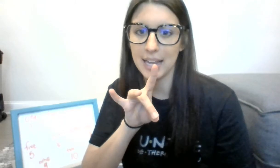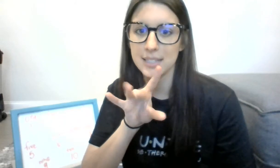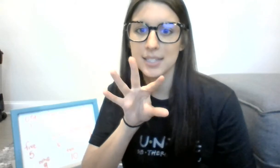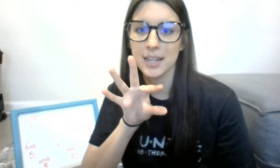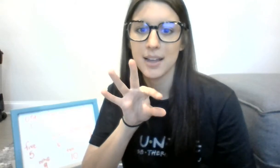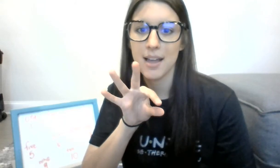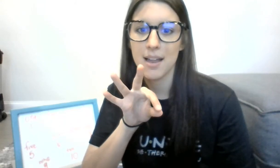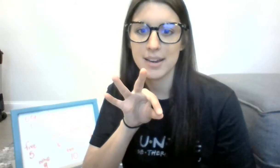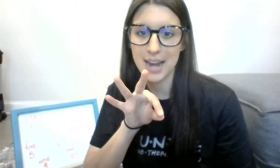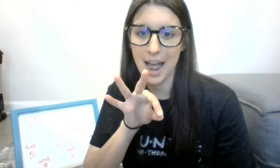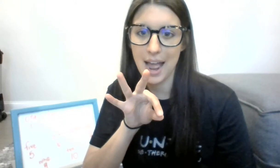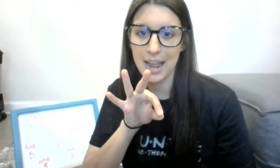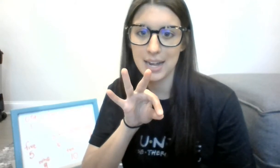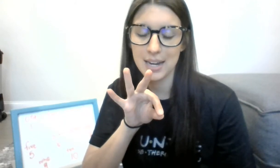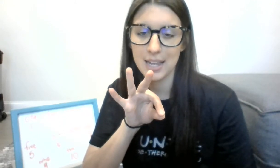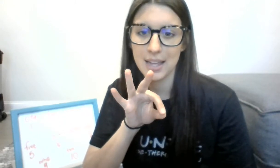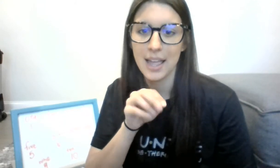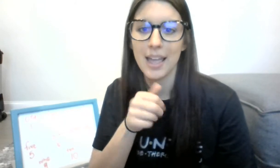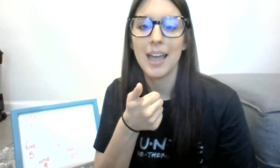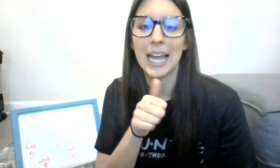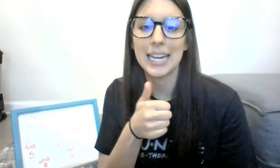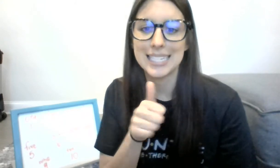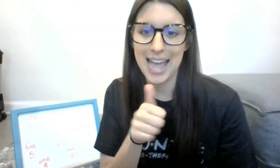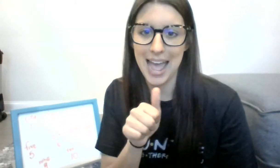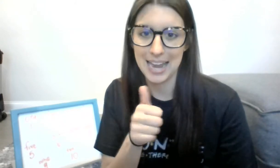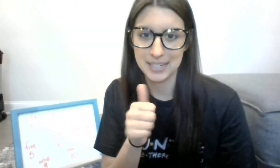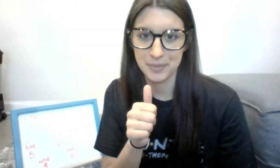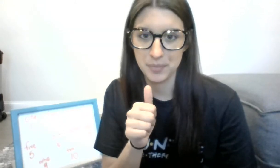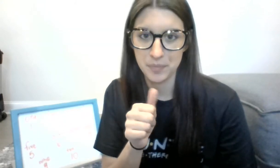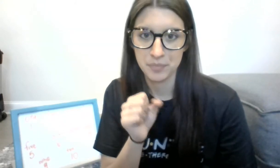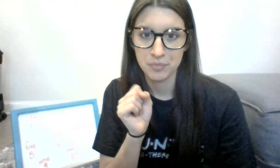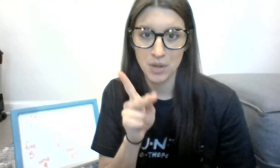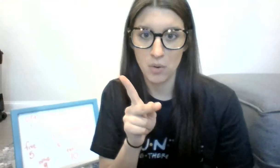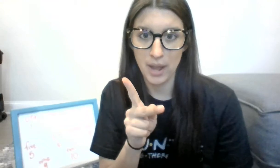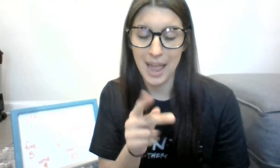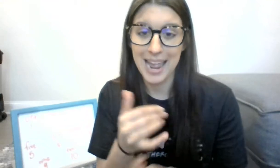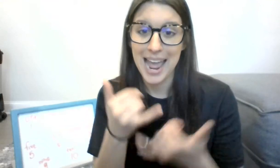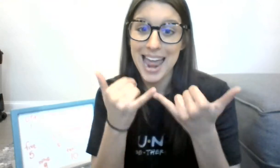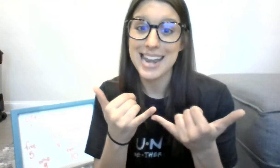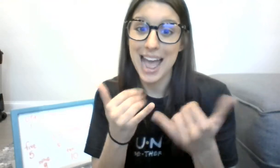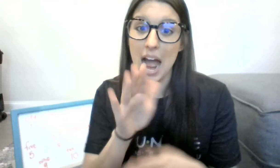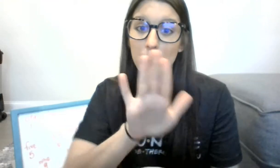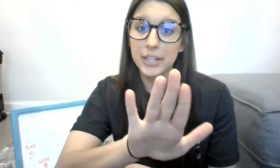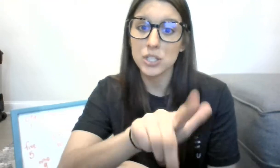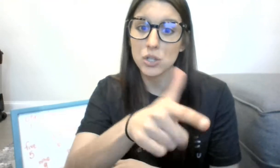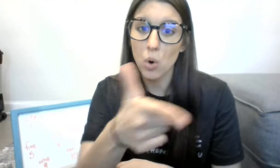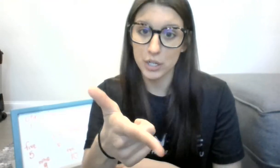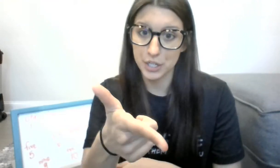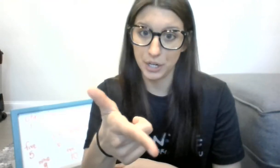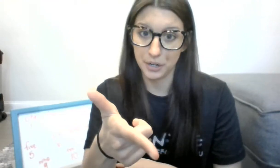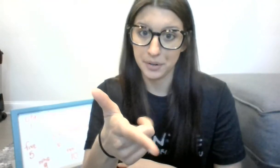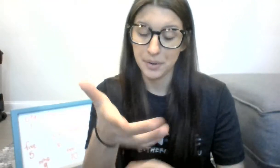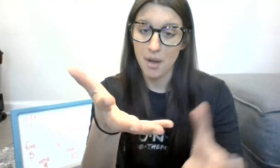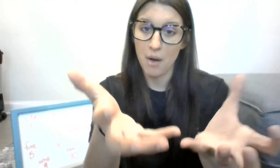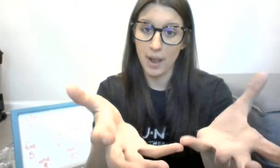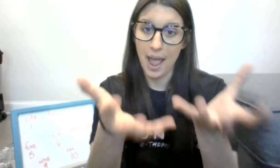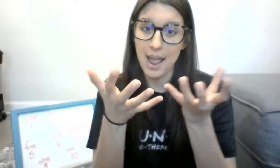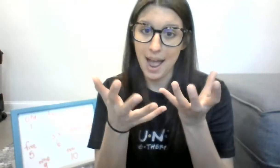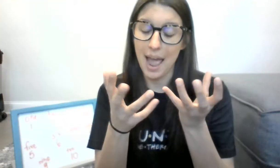8, 9, 10. Okay, now it's your turn. Okay, I